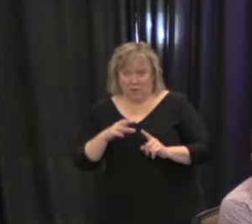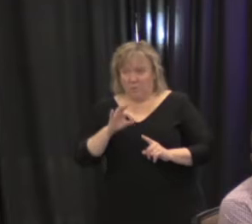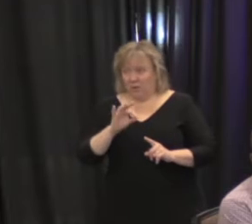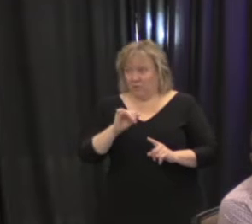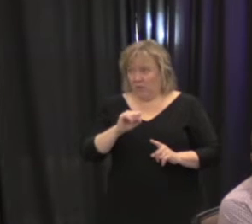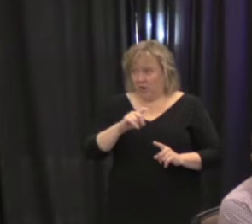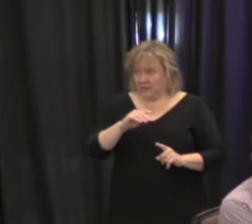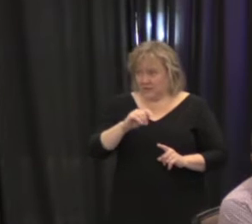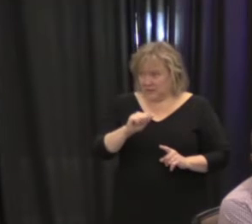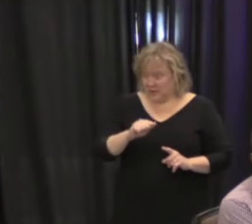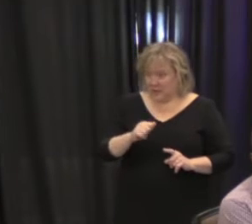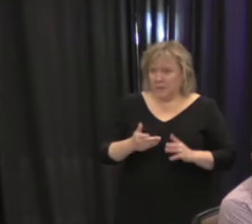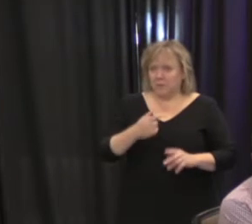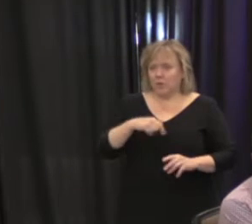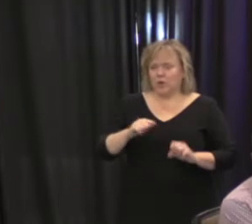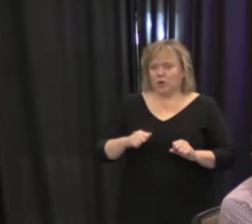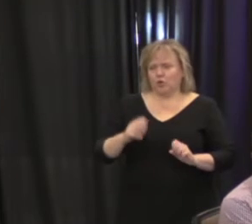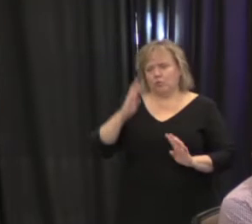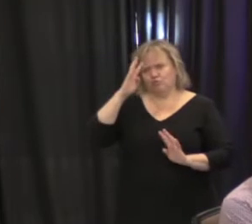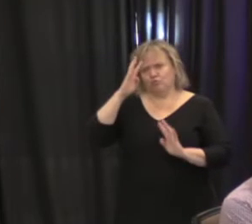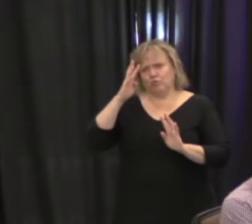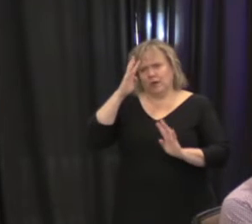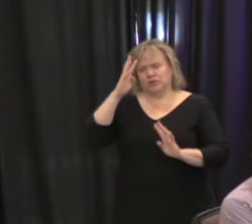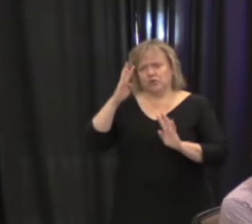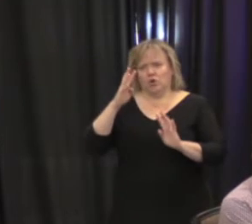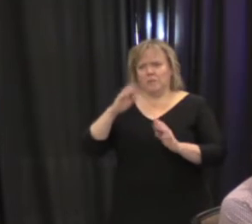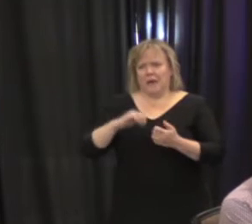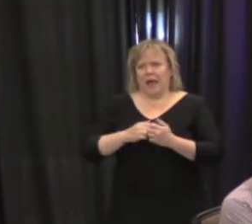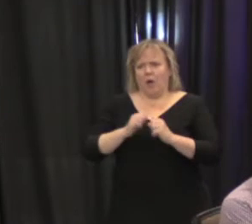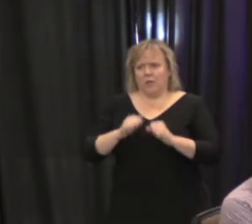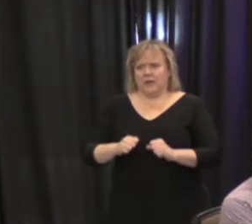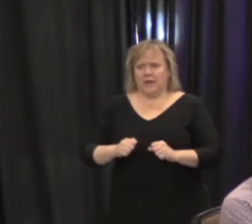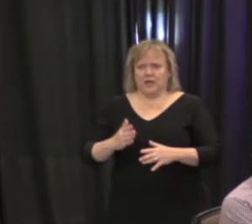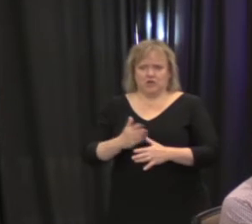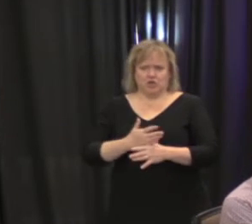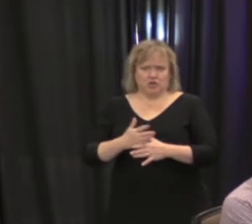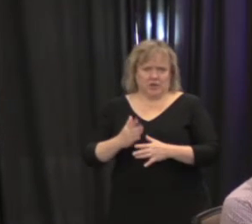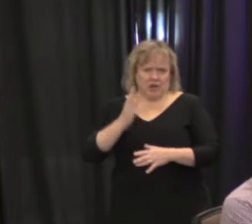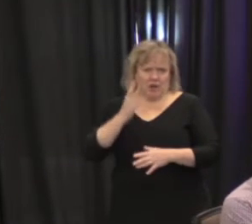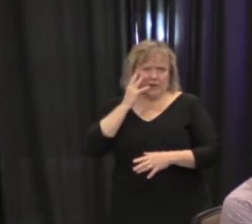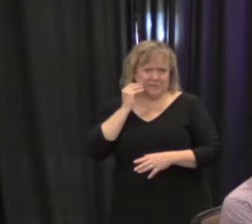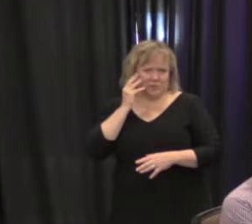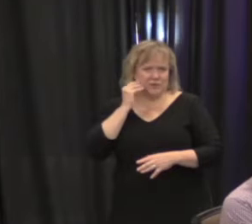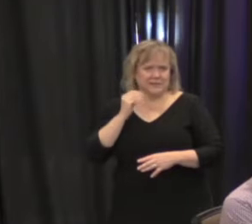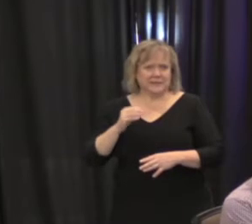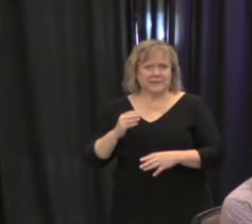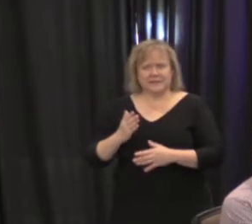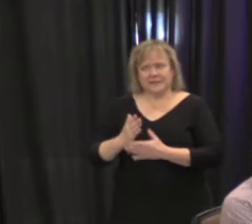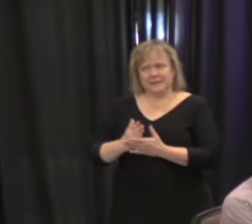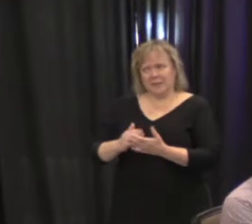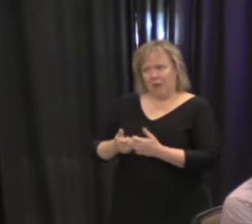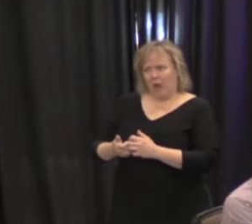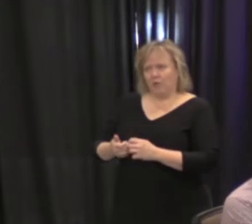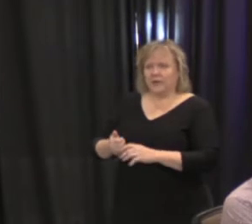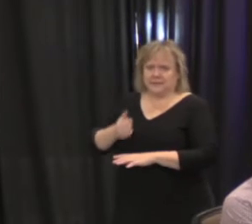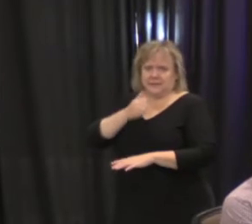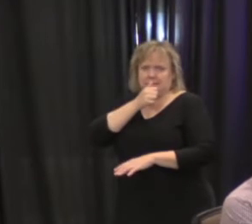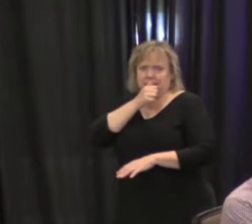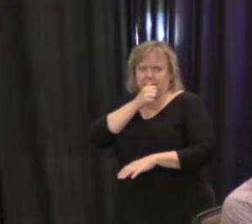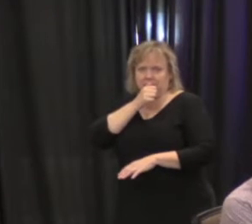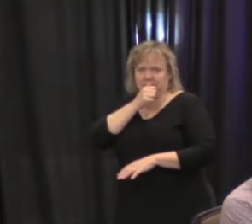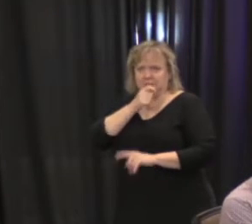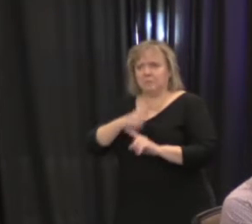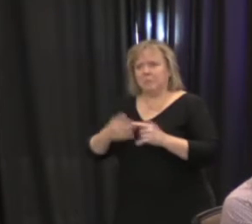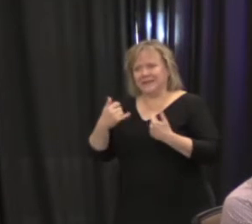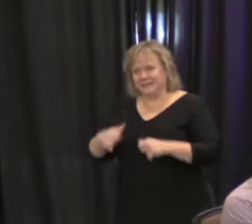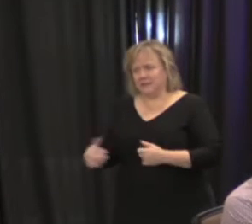maybe we can brainstorm on a way to share experiences in a way that could be anonymous, but